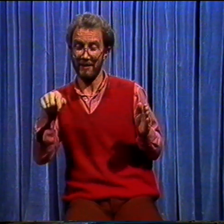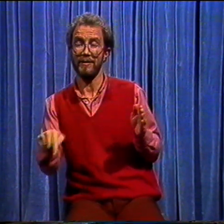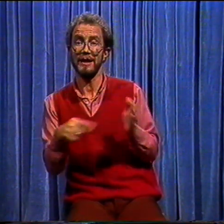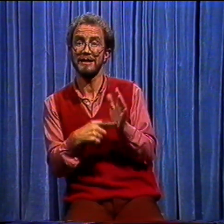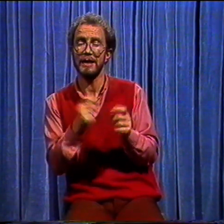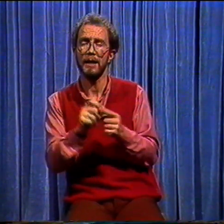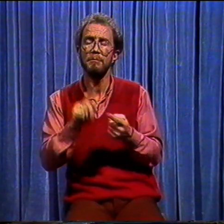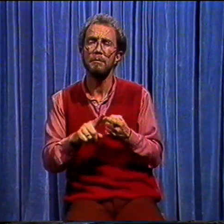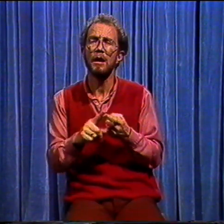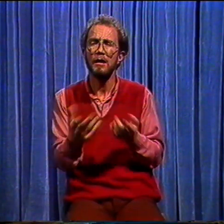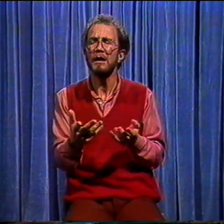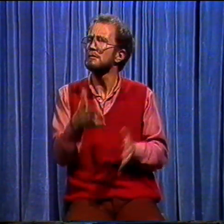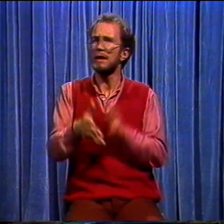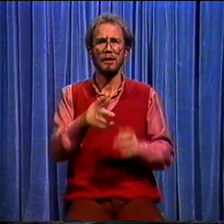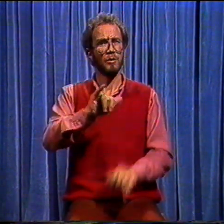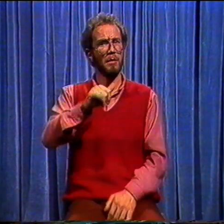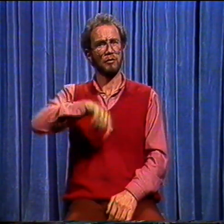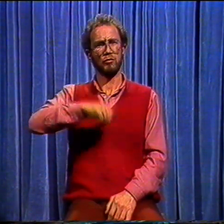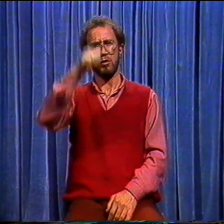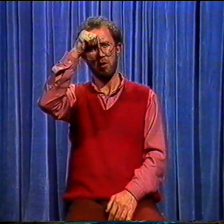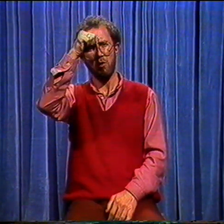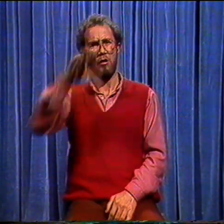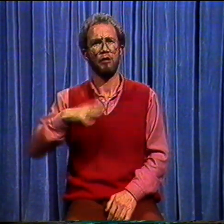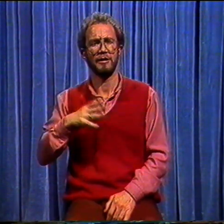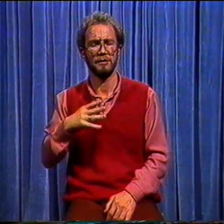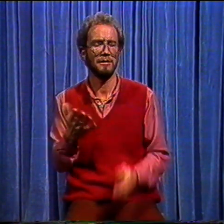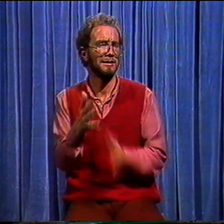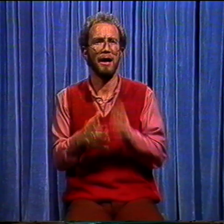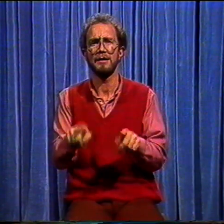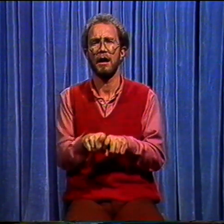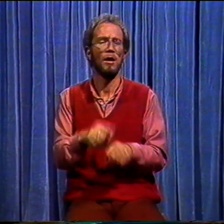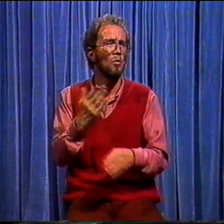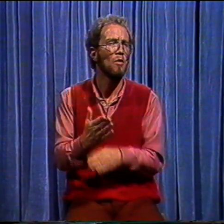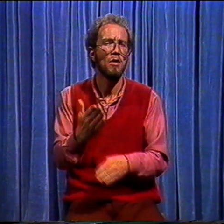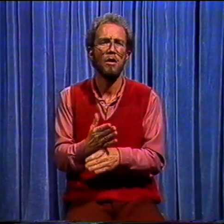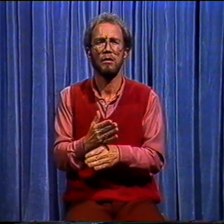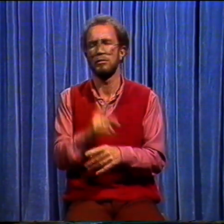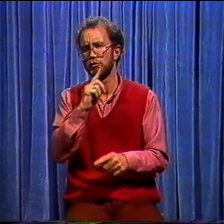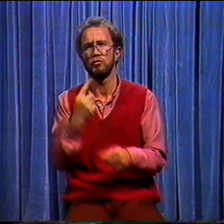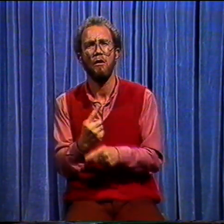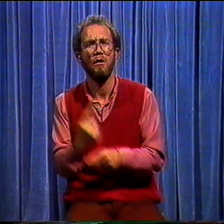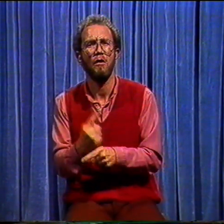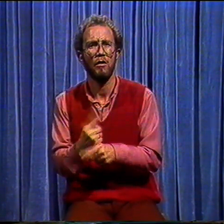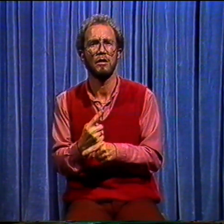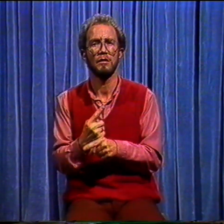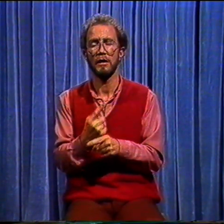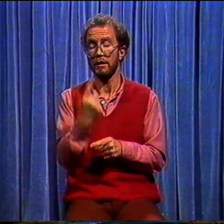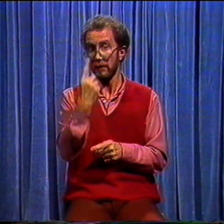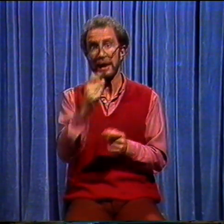this tape are signs that we might know already, like work or talk, can